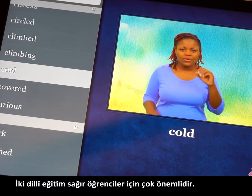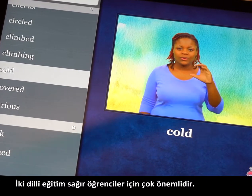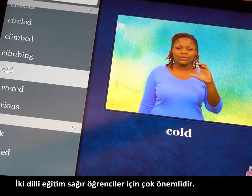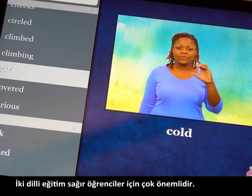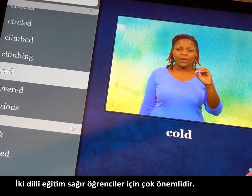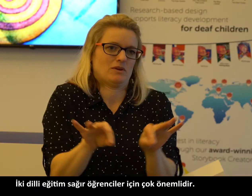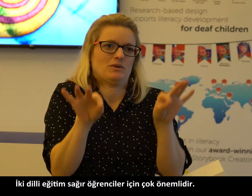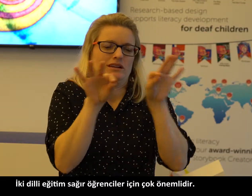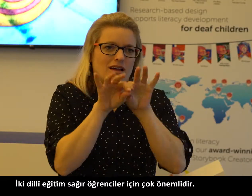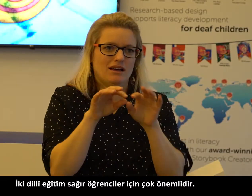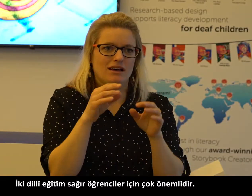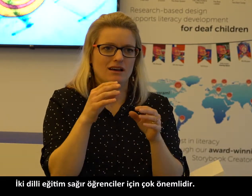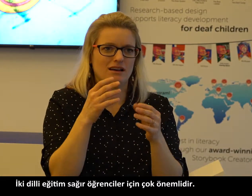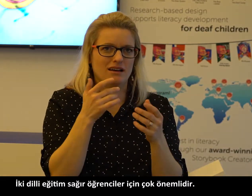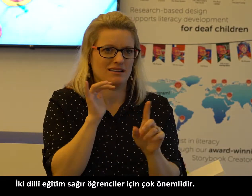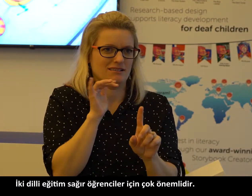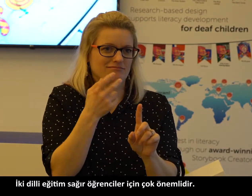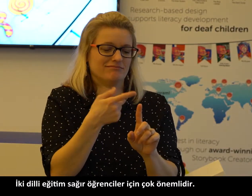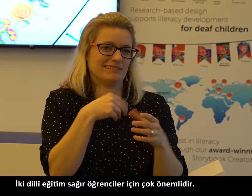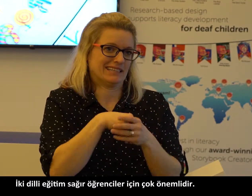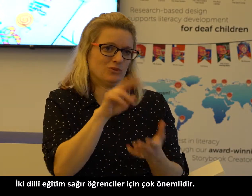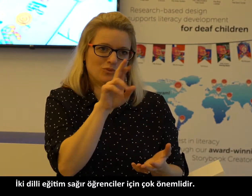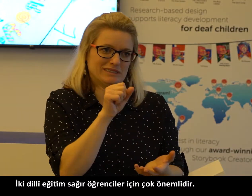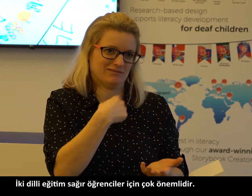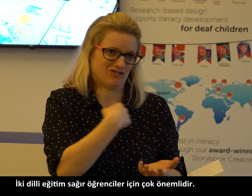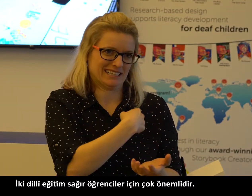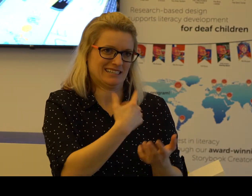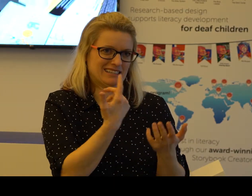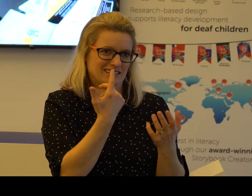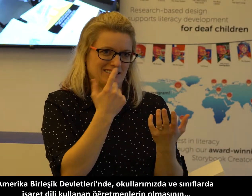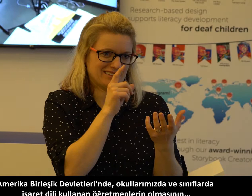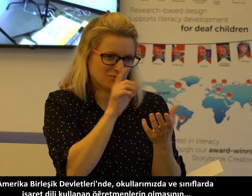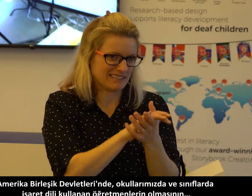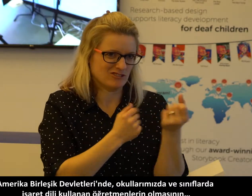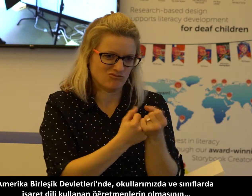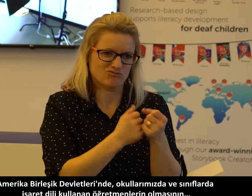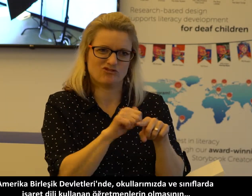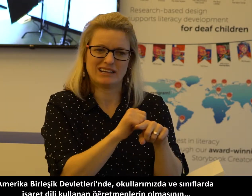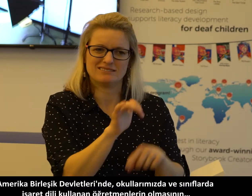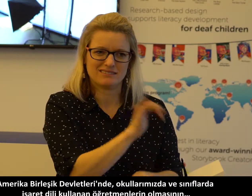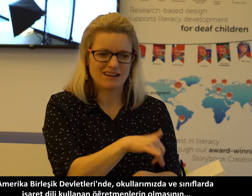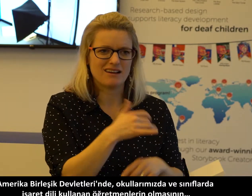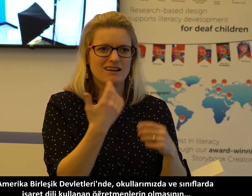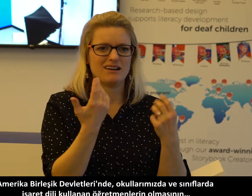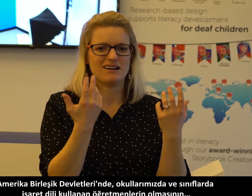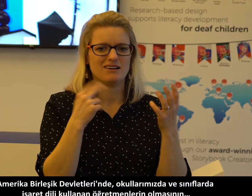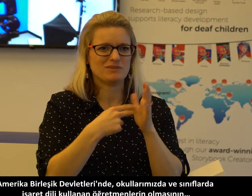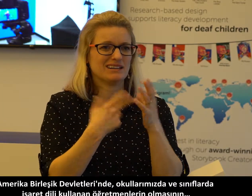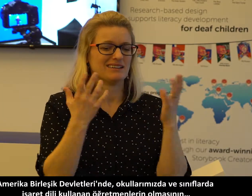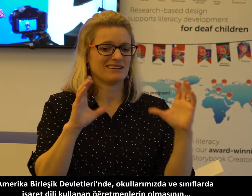Bilingual education is so important for deaf students. In the United States, we believe strongly and